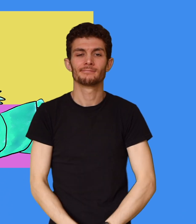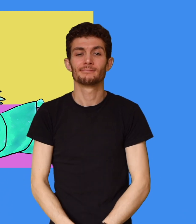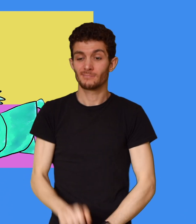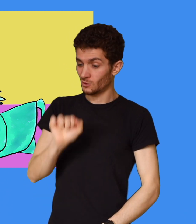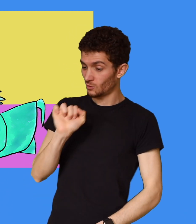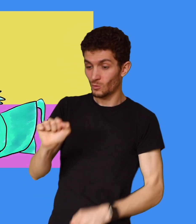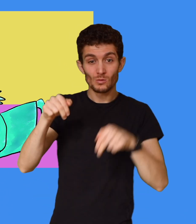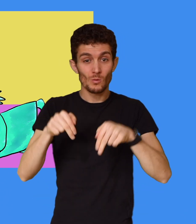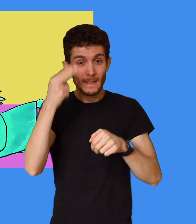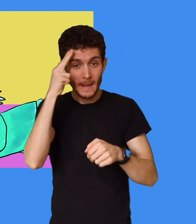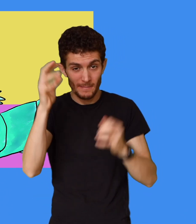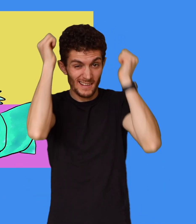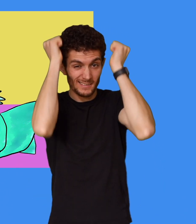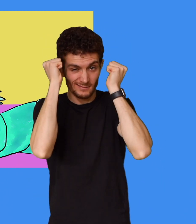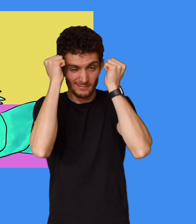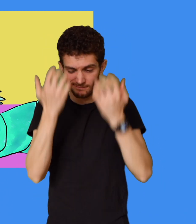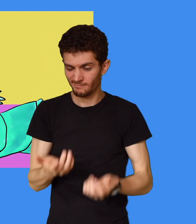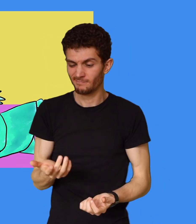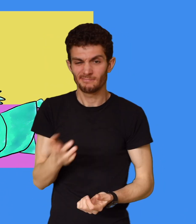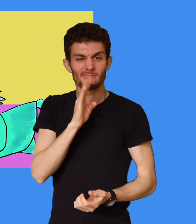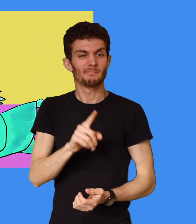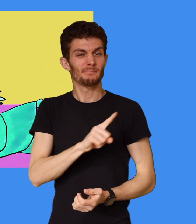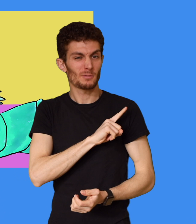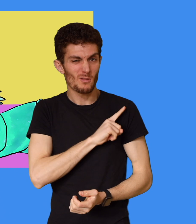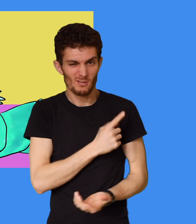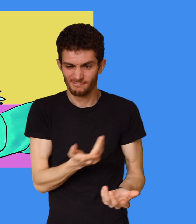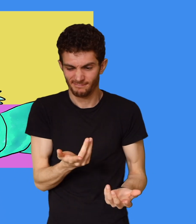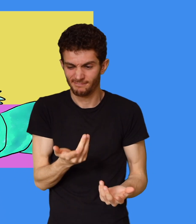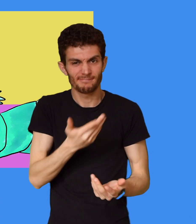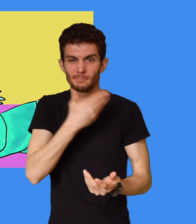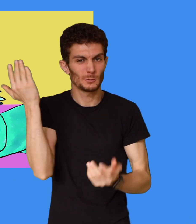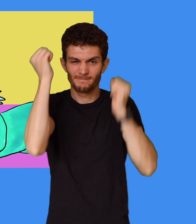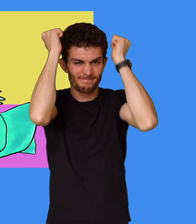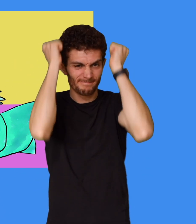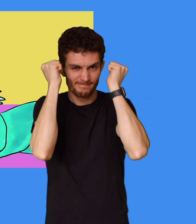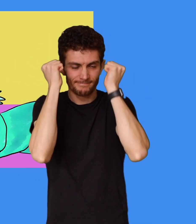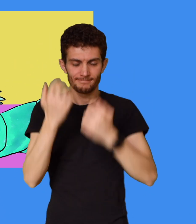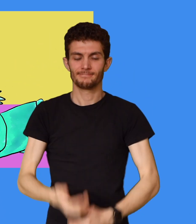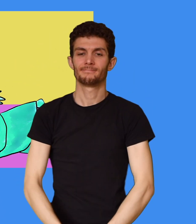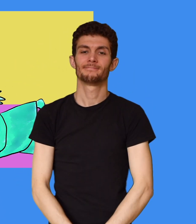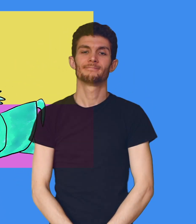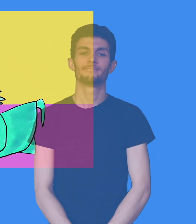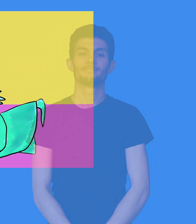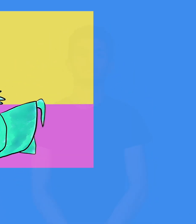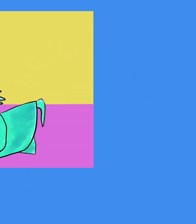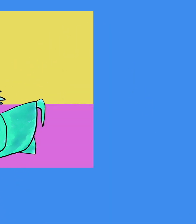Your dog's called Hats, LG, said JoJo. I think he's sad because he isn't wearing his hat.